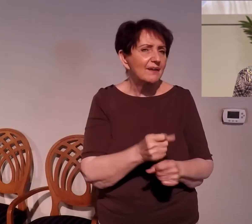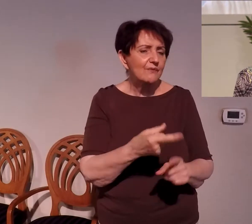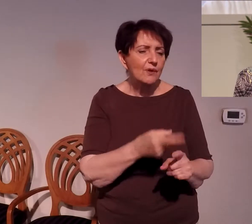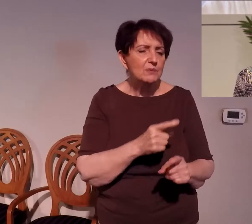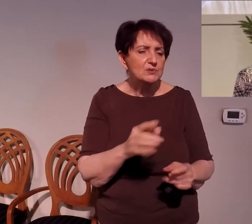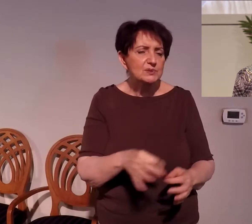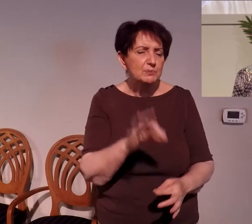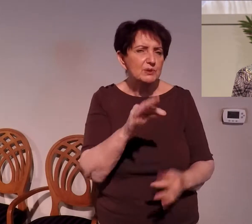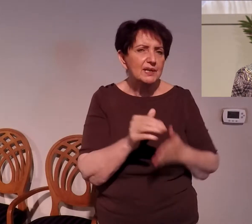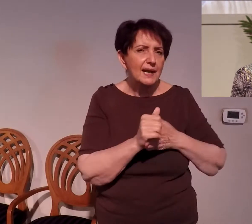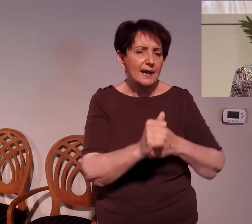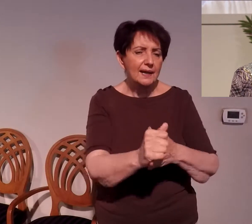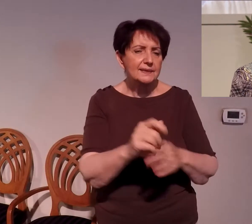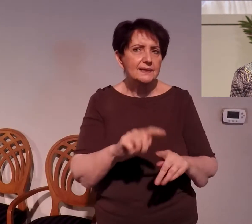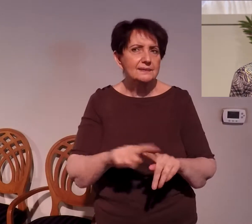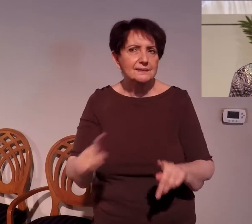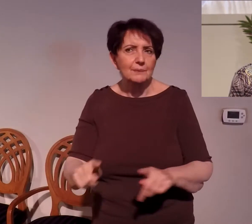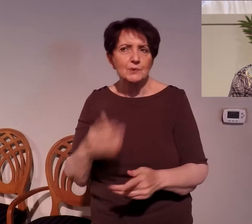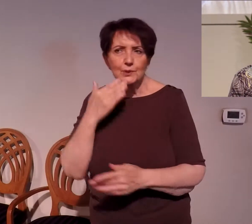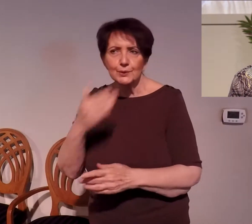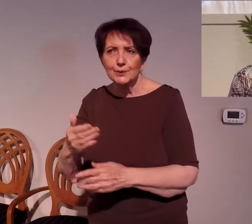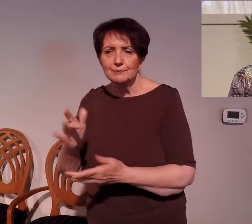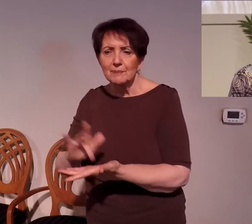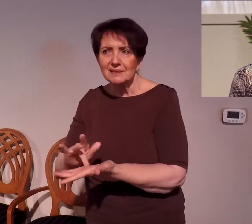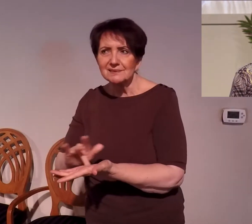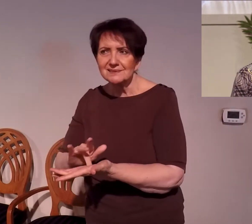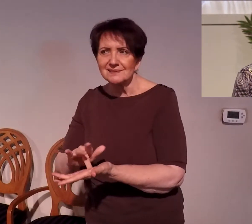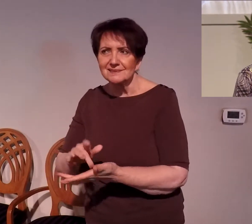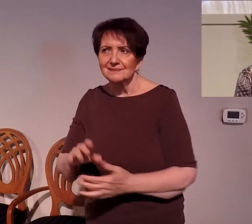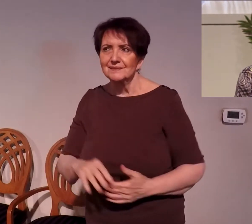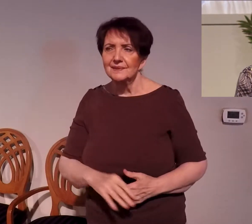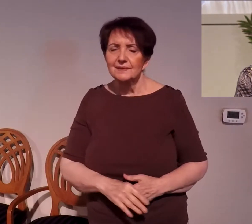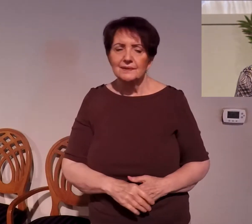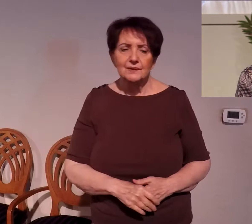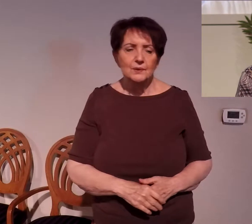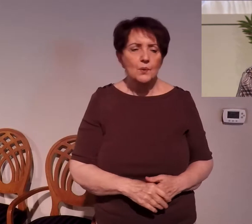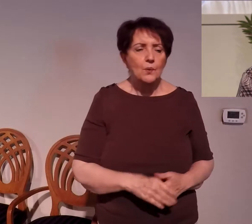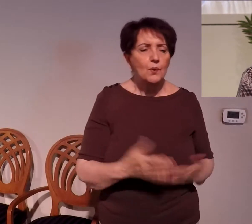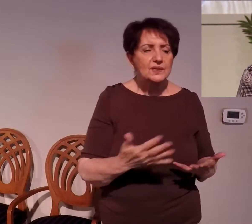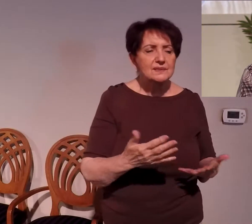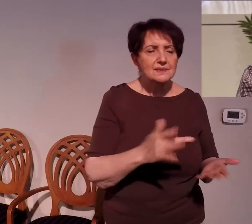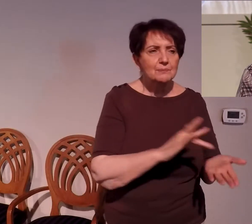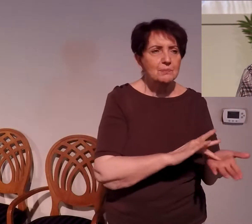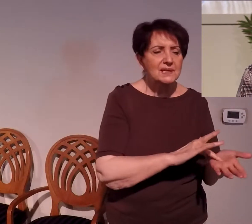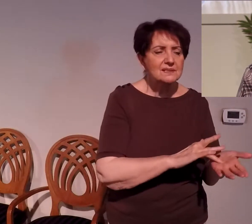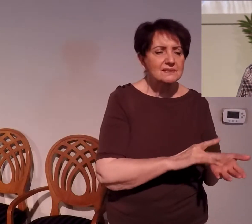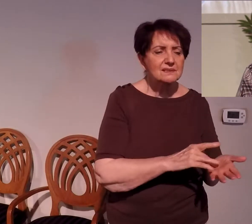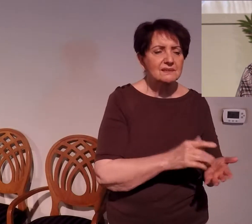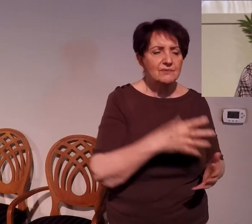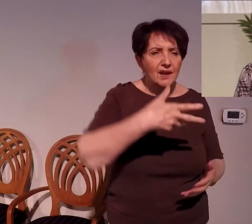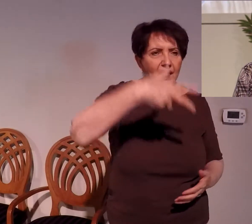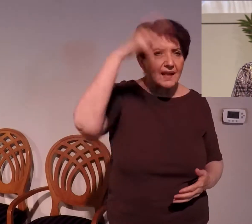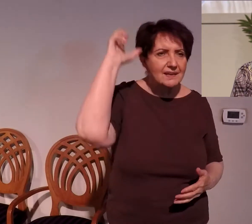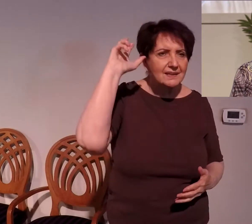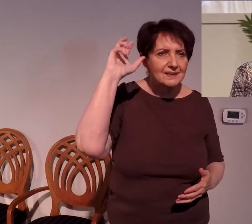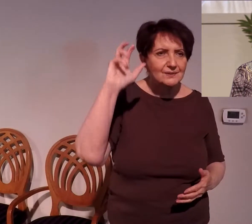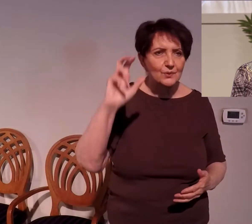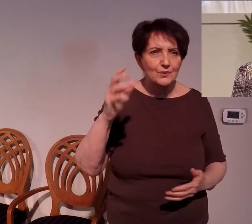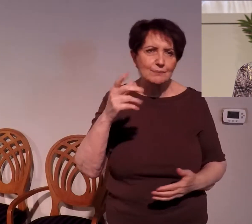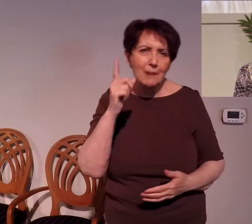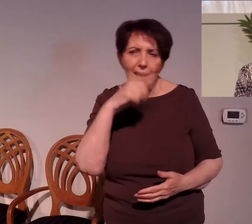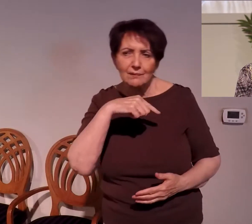medicine? And what is the medicine of the lion or the medicine of the mouse but its